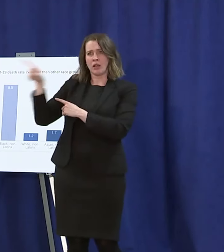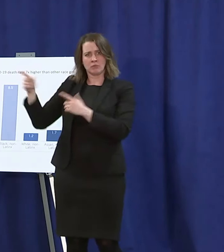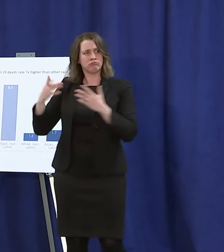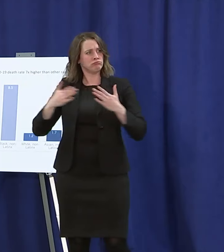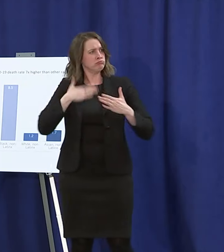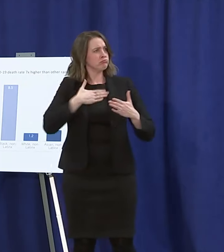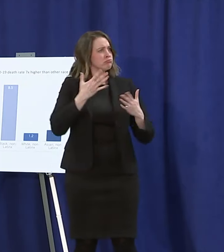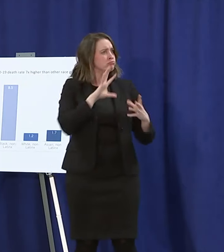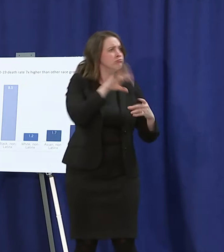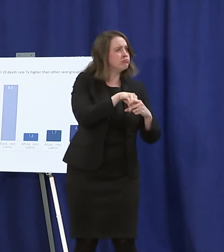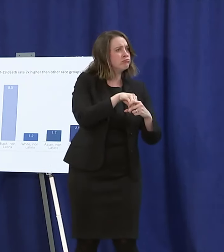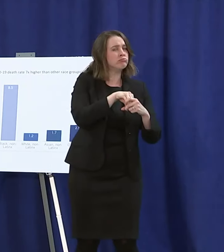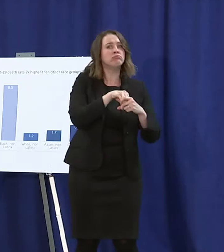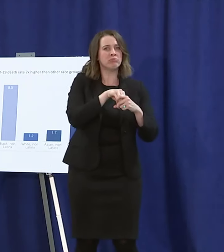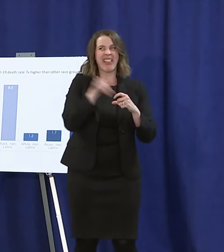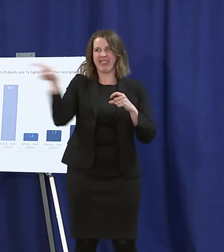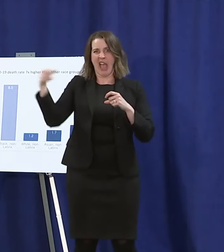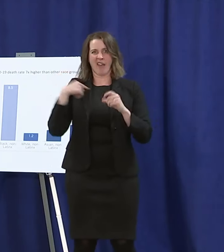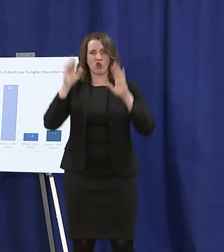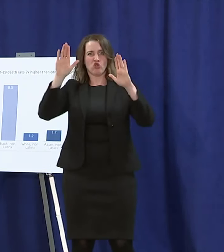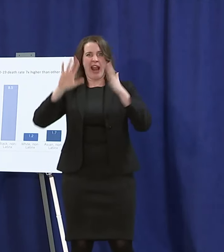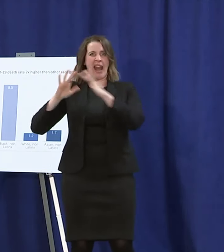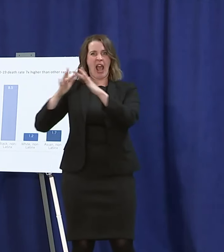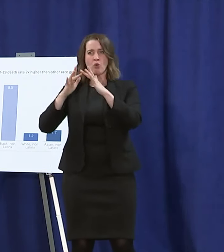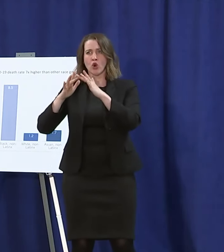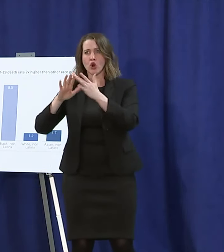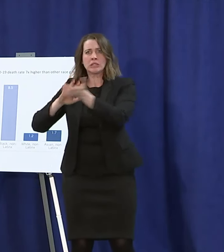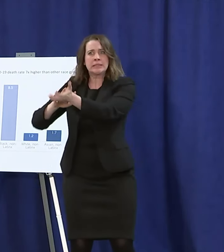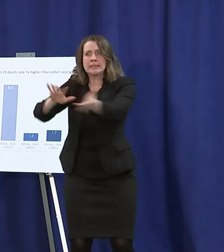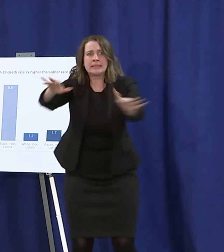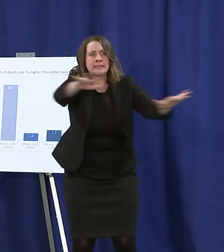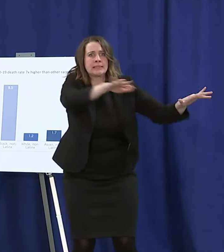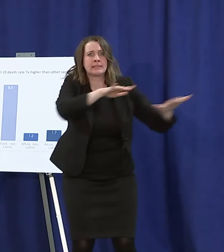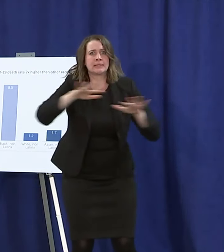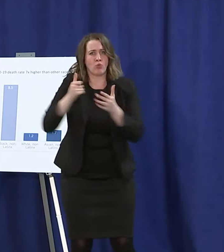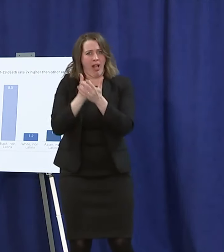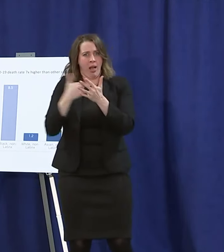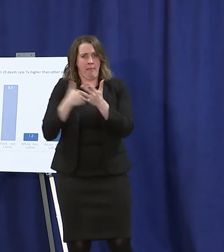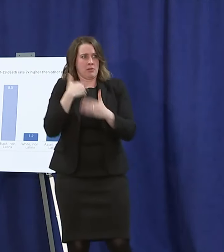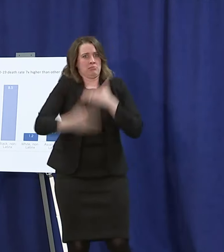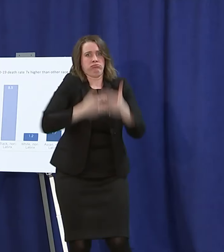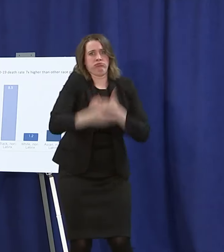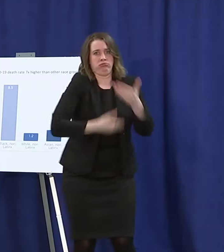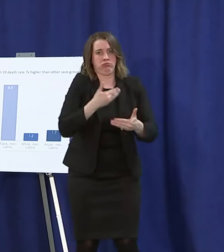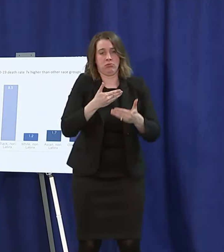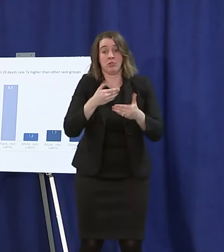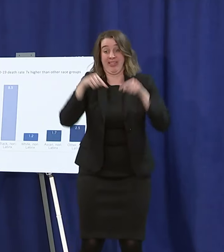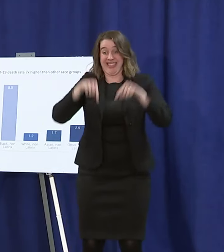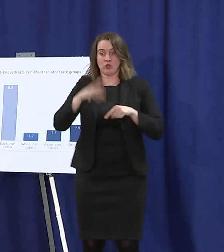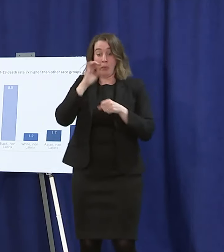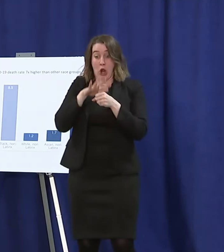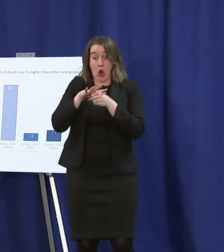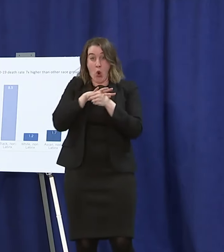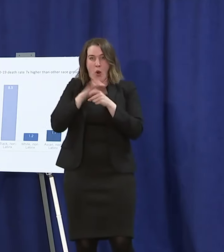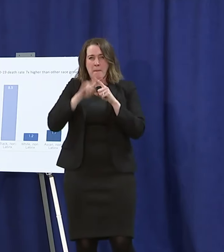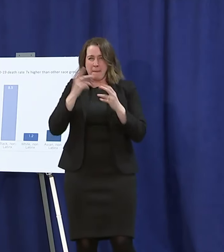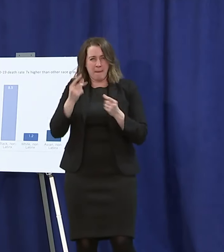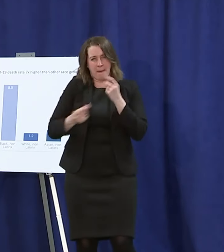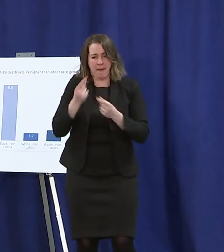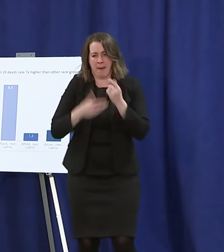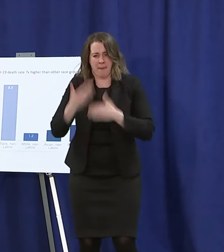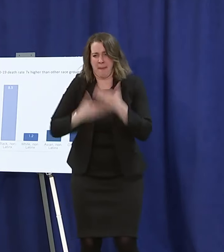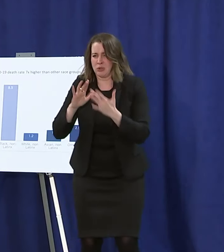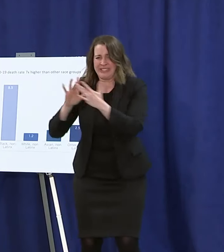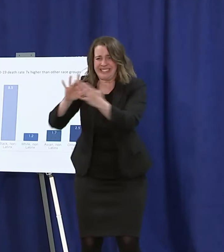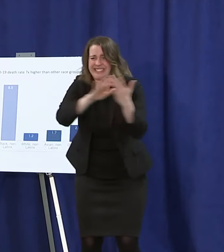to activate its vast network to assist in this effort. This will be a hyper-local, tactical effort to